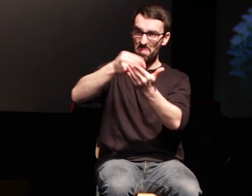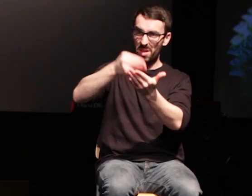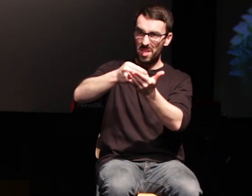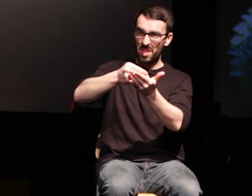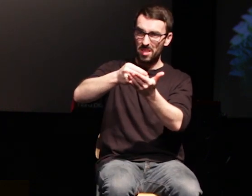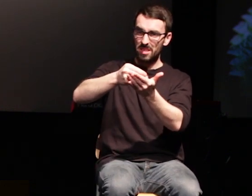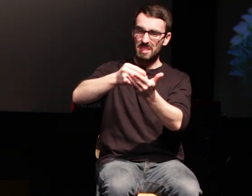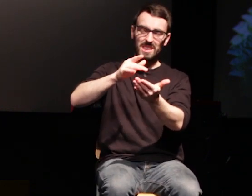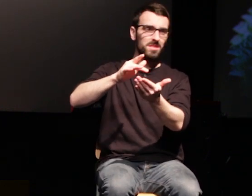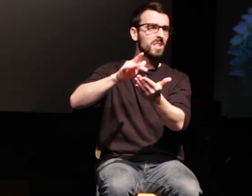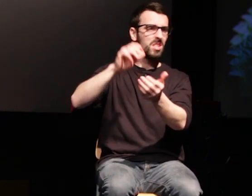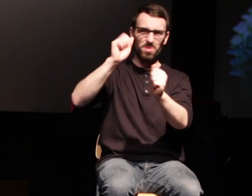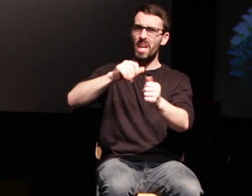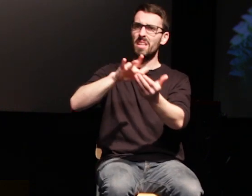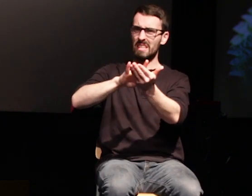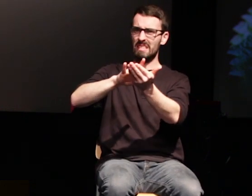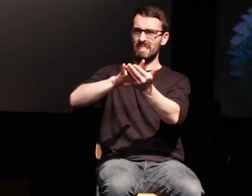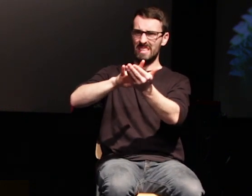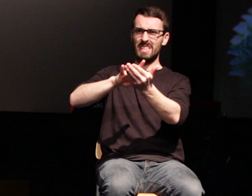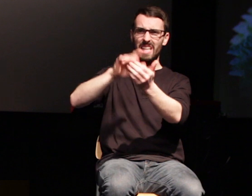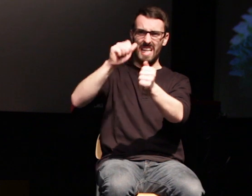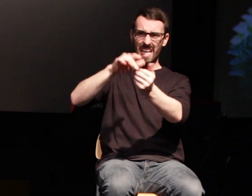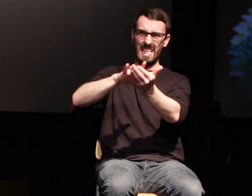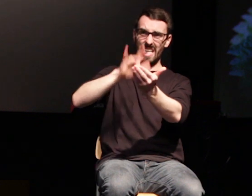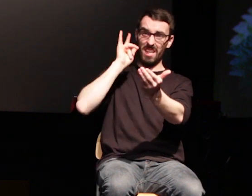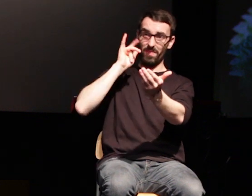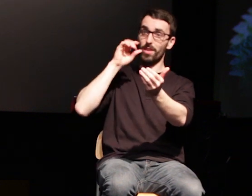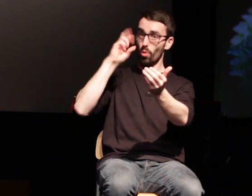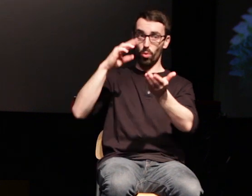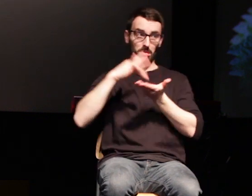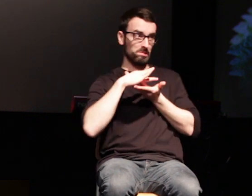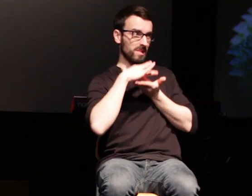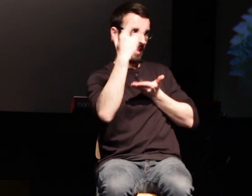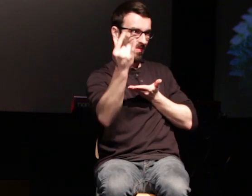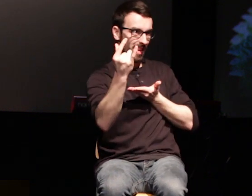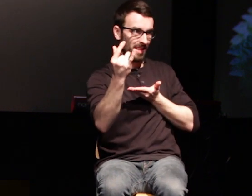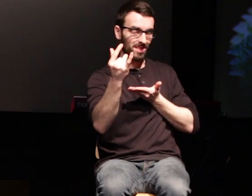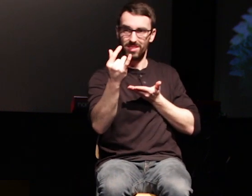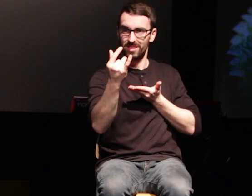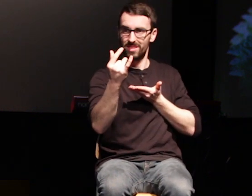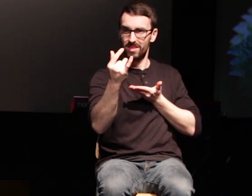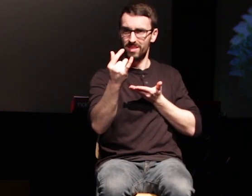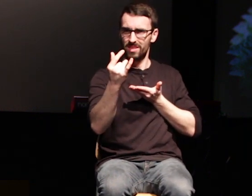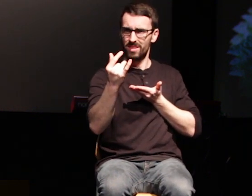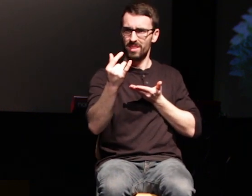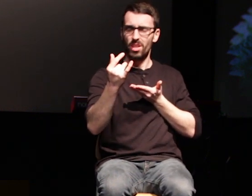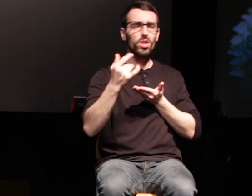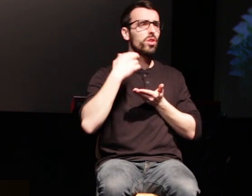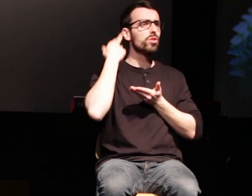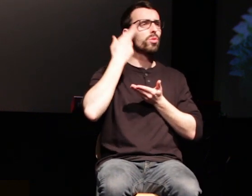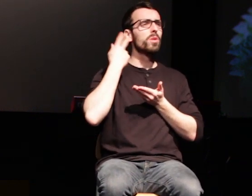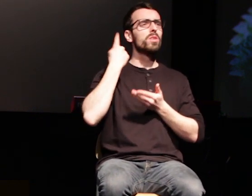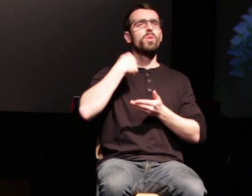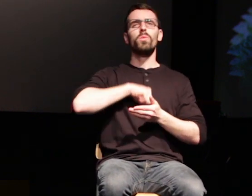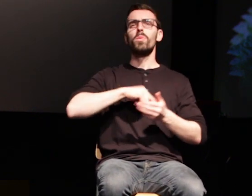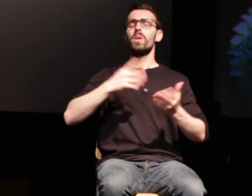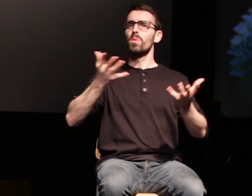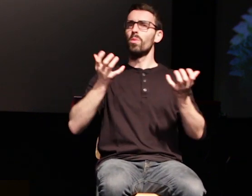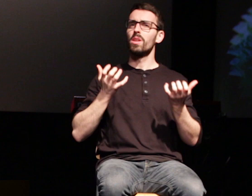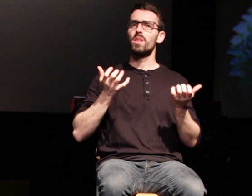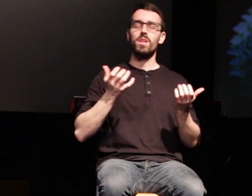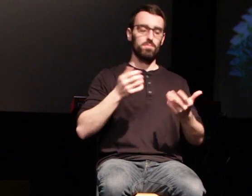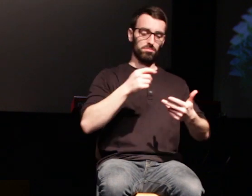duped by wealth? You don't have to raise your hand. There's part of the reason why we're offering a Financial Peace University